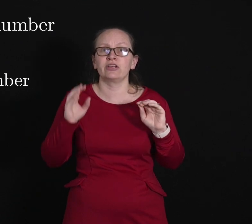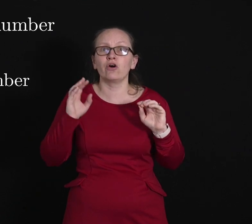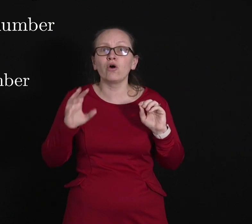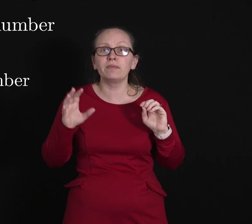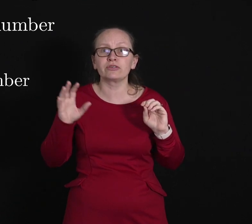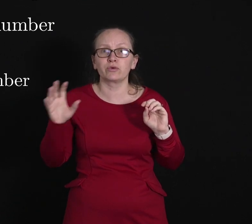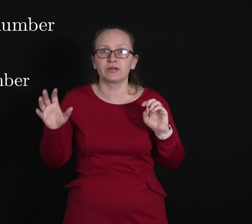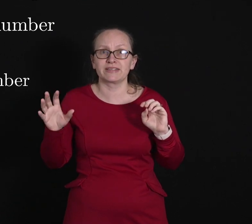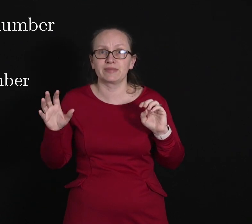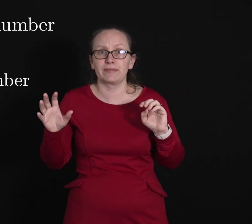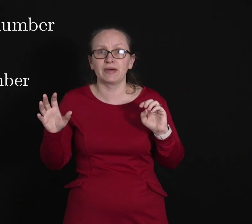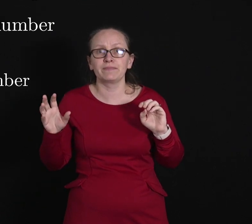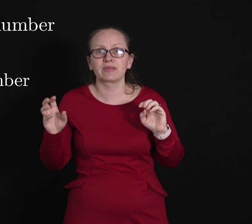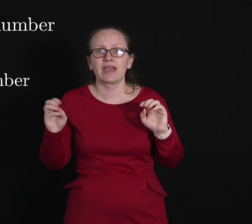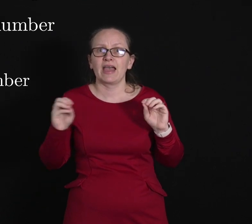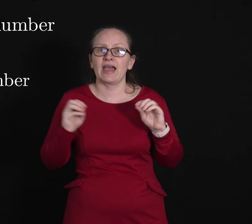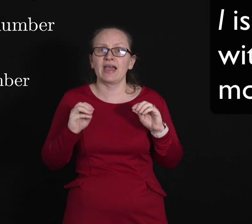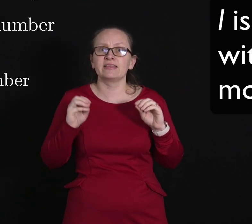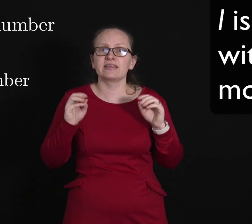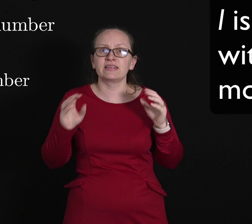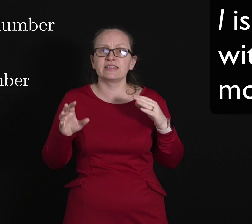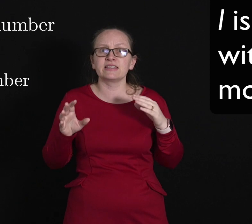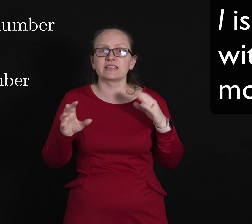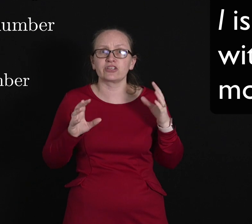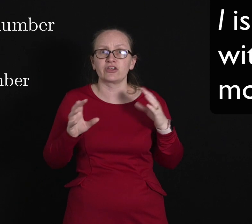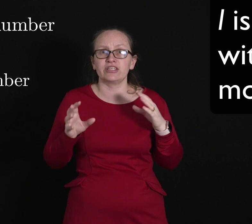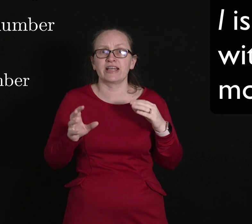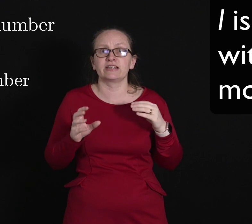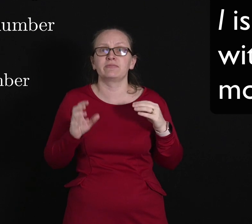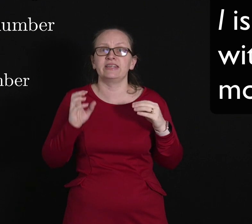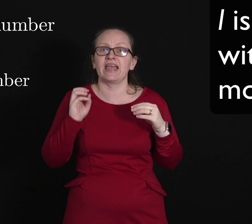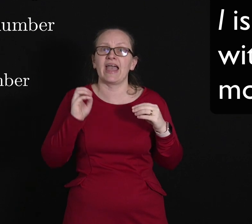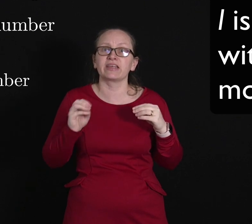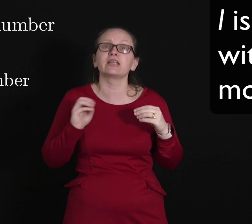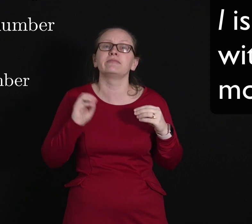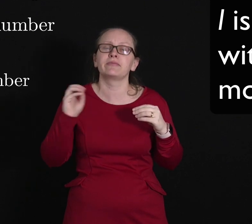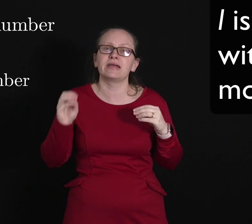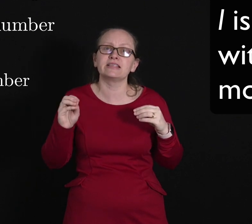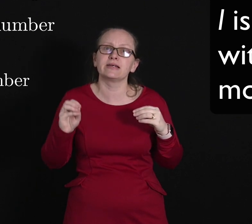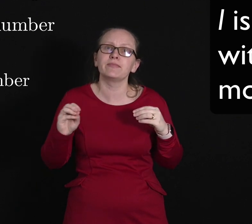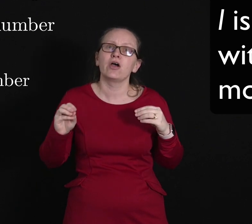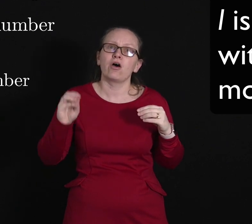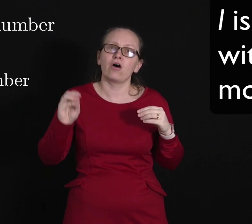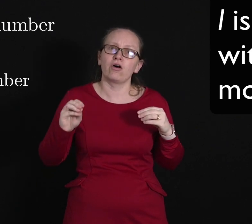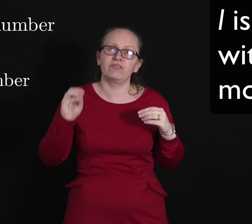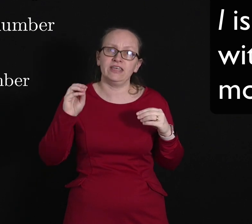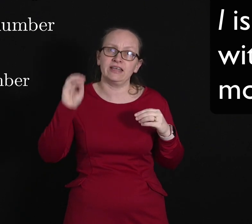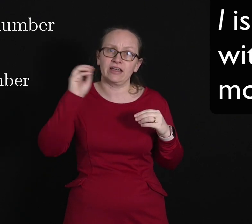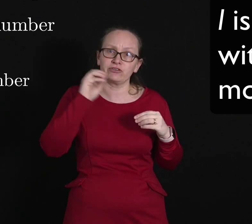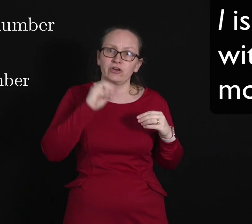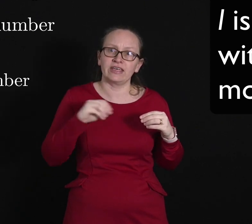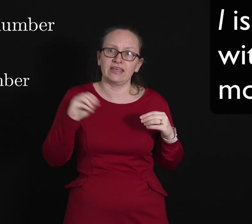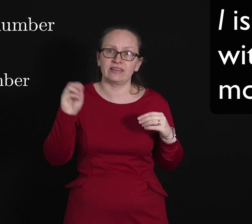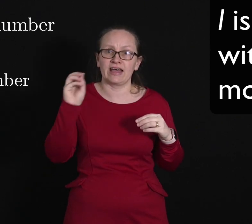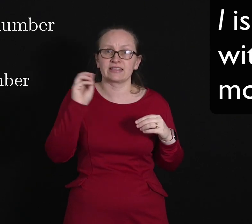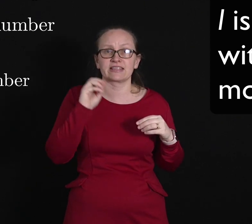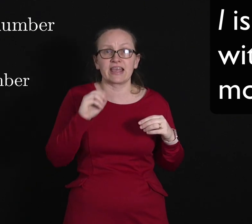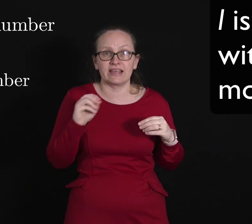the orbital quantum number and this is associated with the angular momentum of the electron in that state.